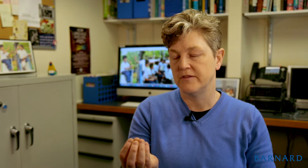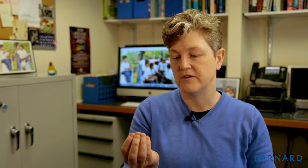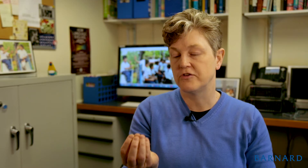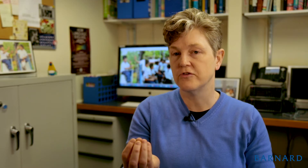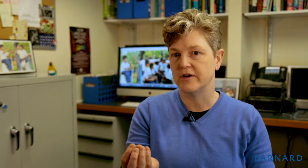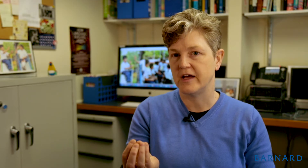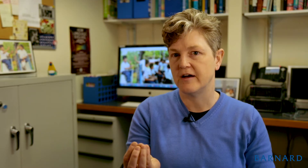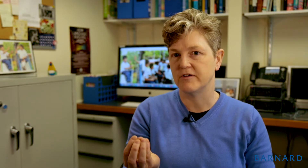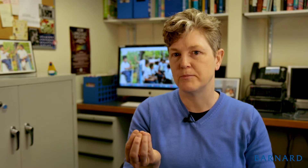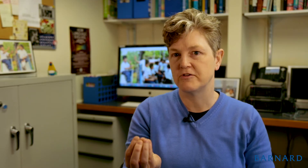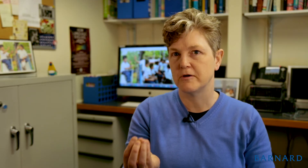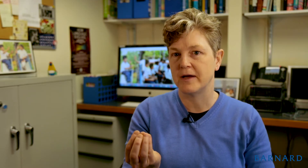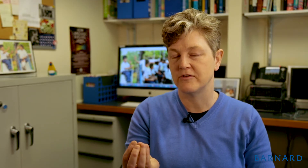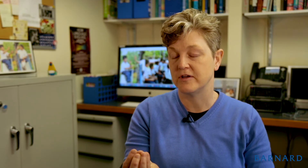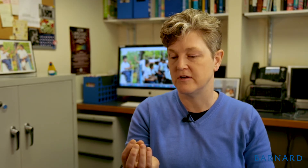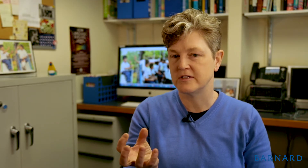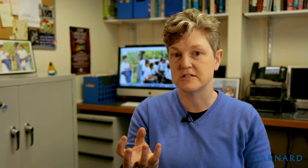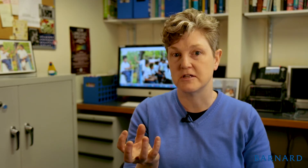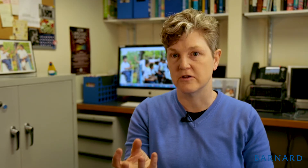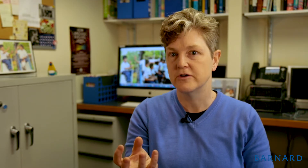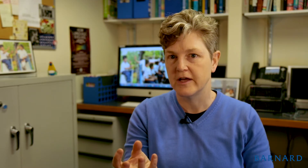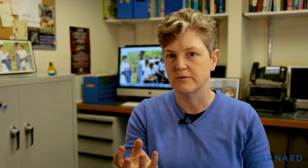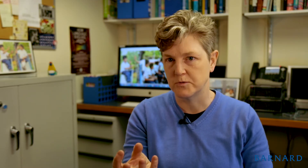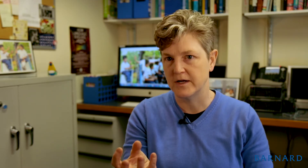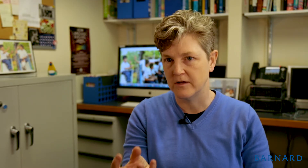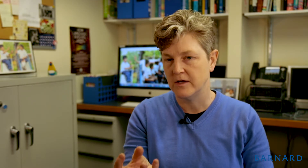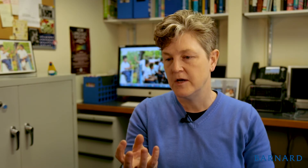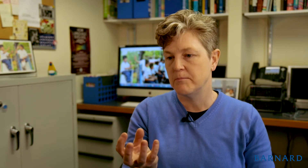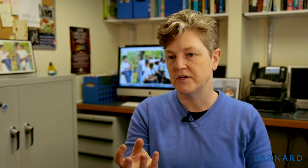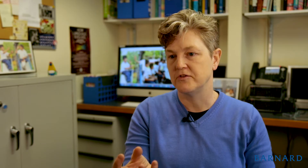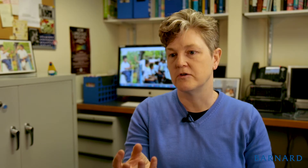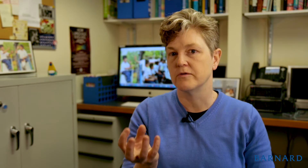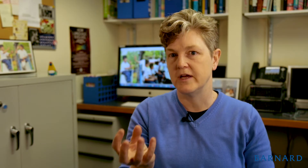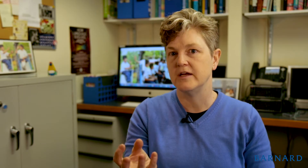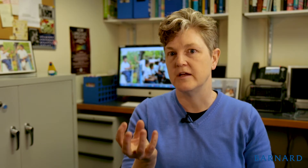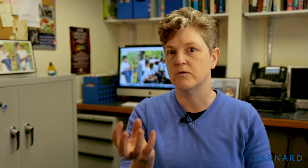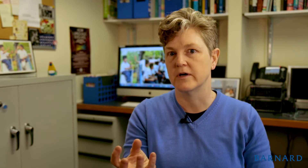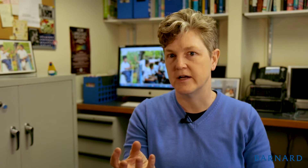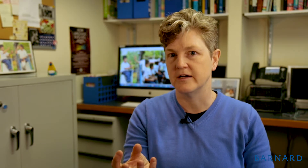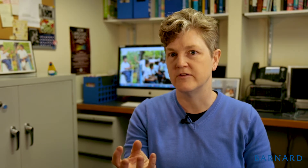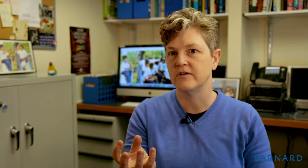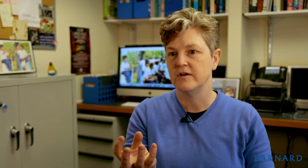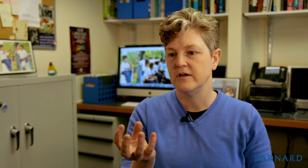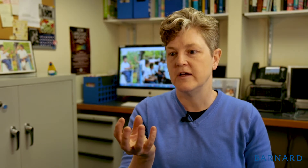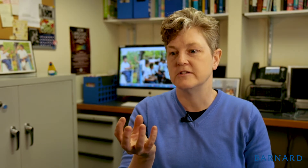That children have a special capacity not just to learn language well, but to create and organize and